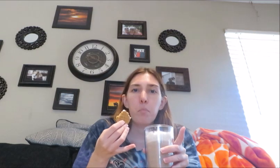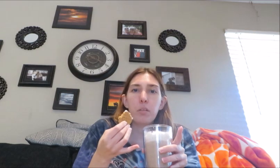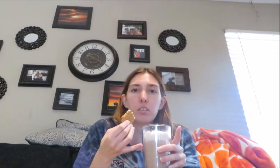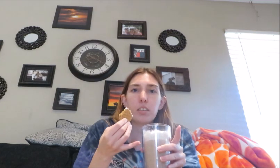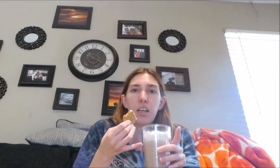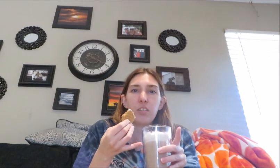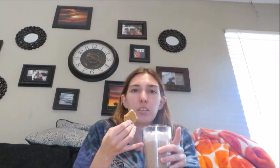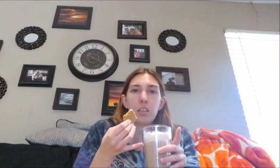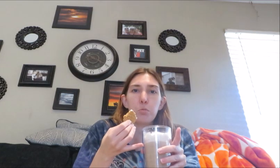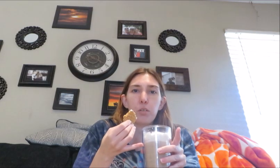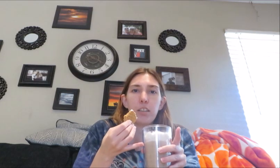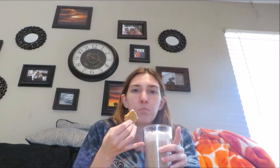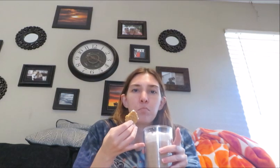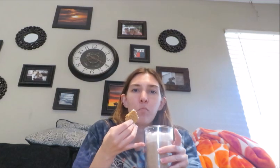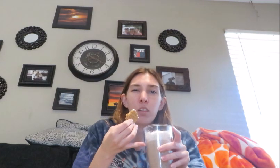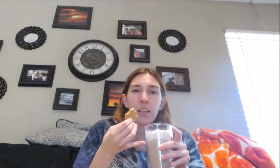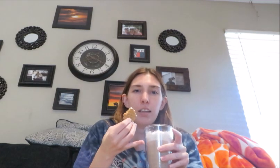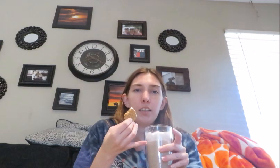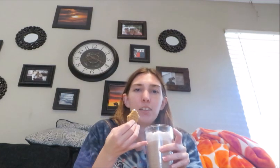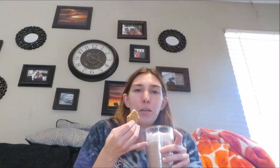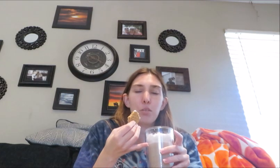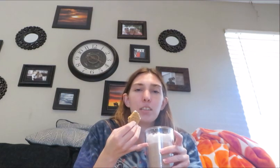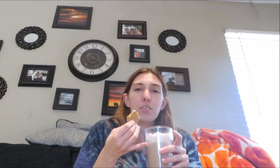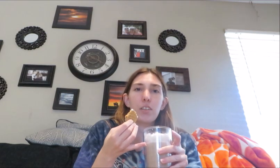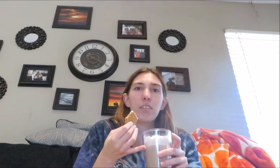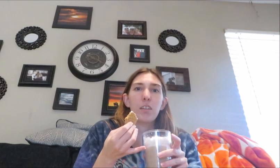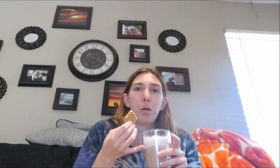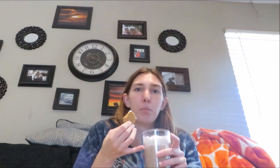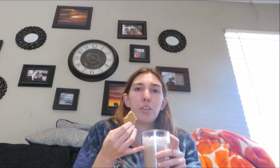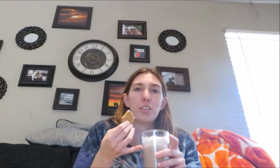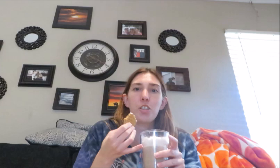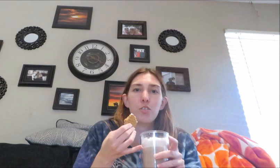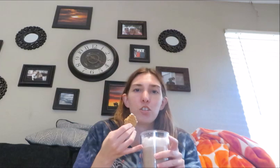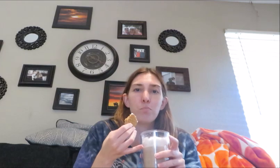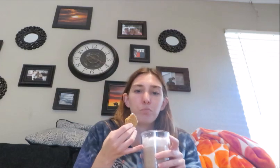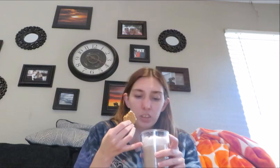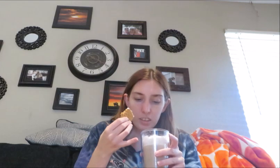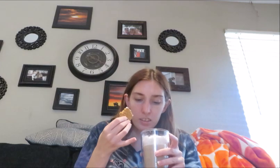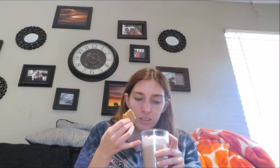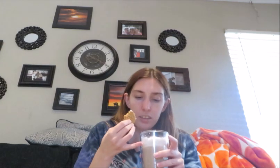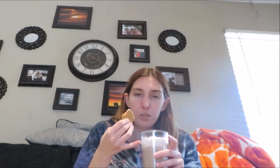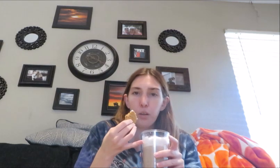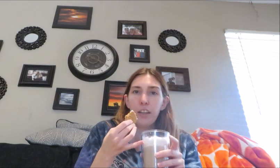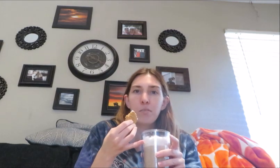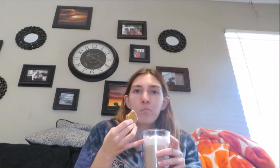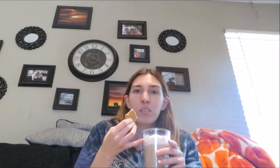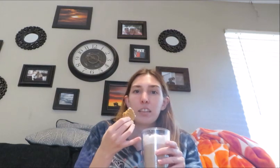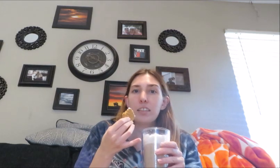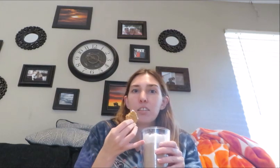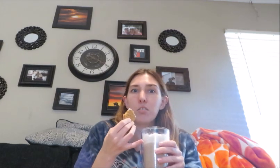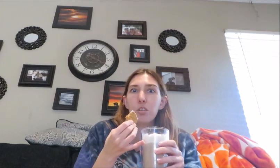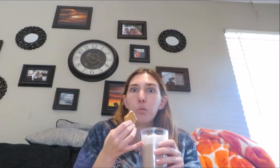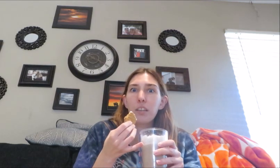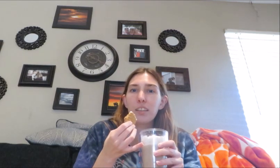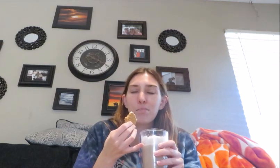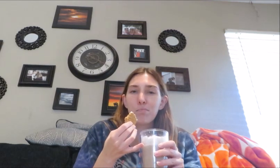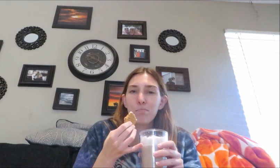But it's the Cafe Escapes brand. And I know that brand is very, very popular in general. And it's why it sells out so quickly.